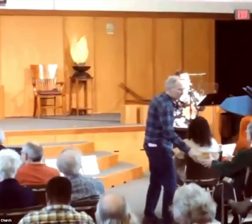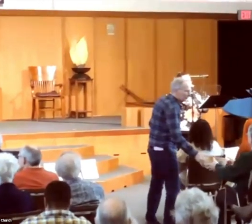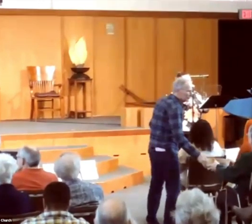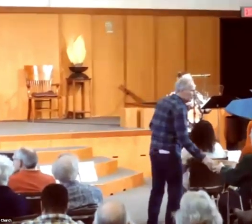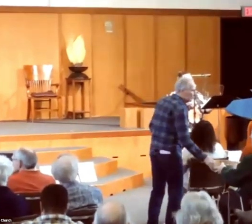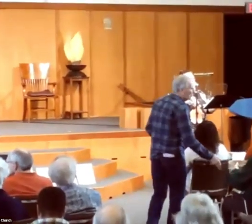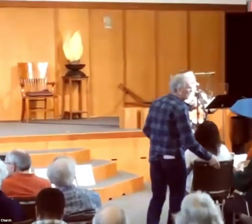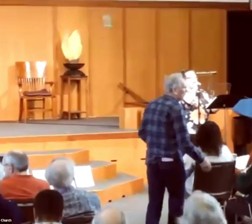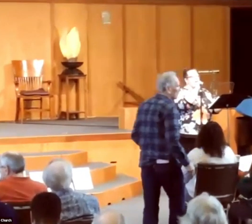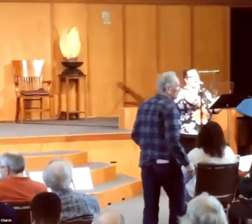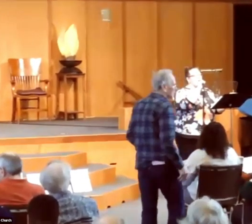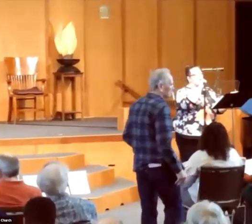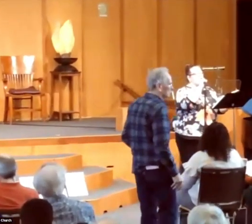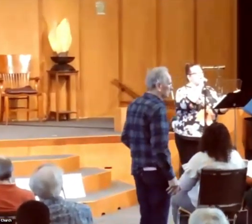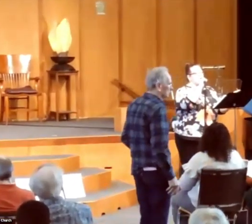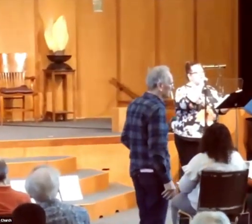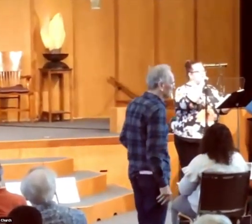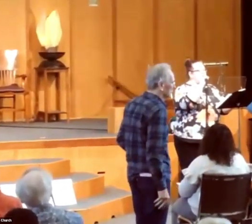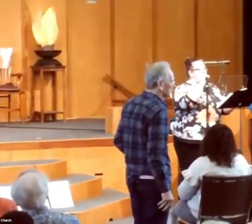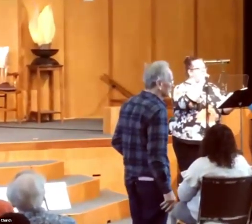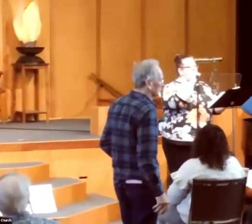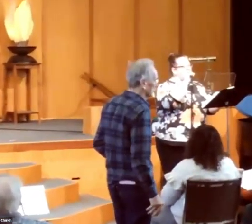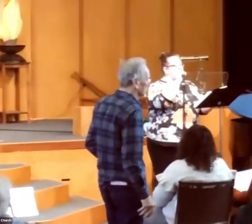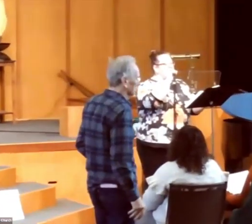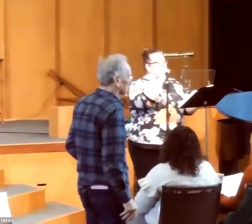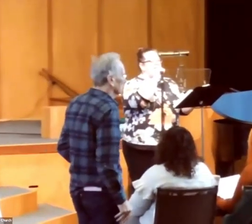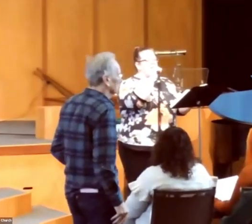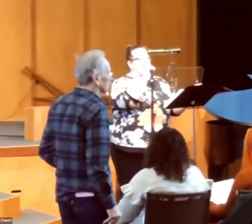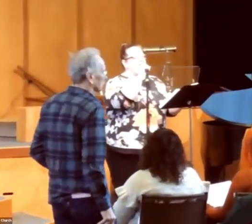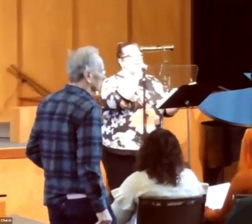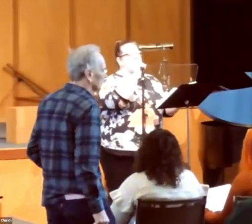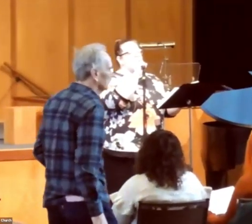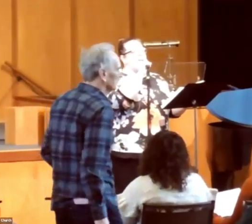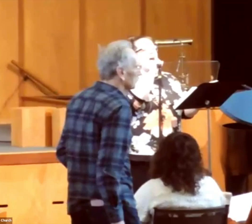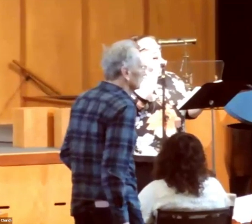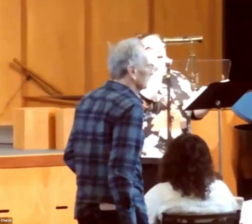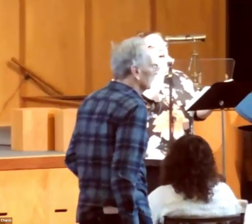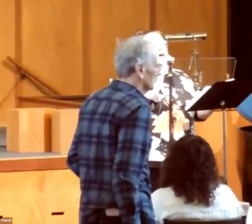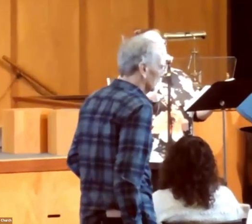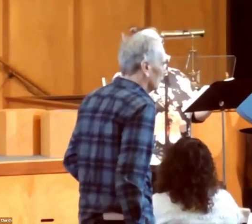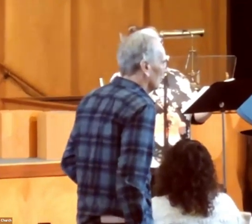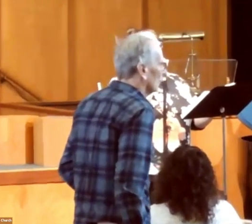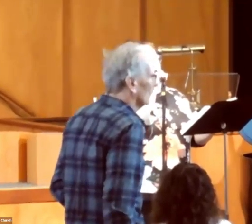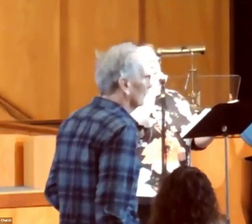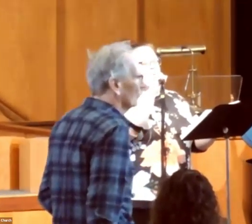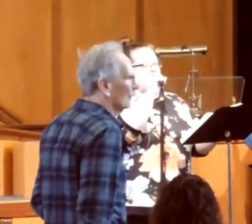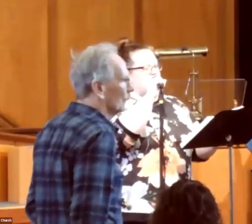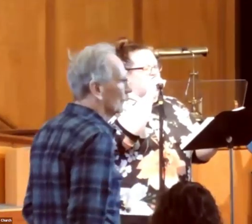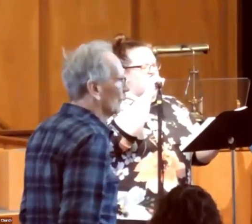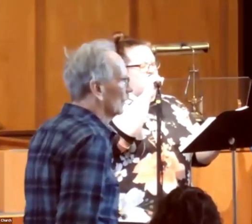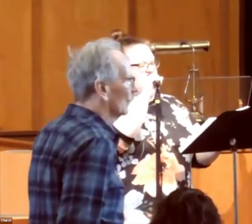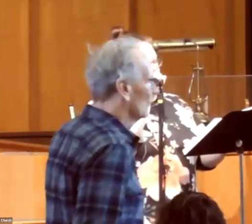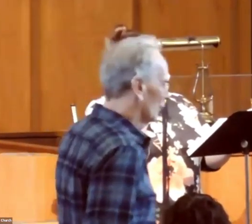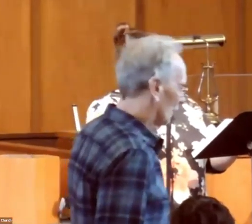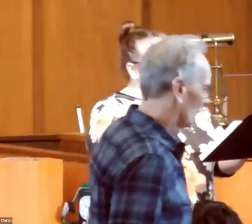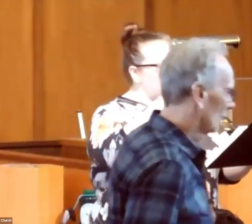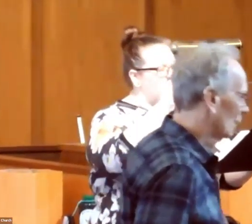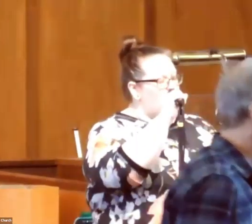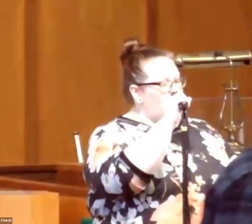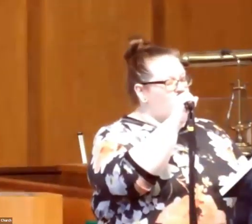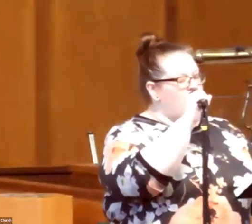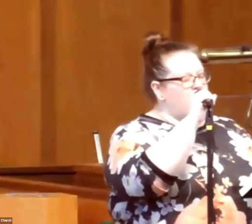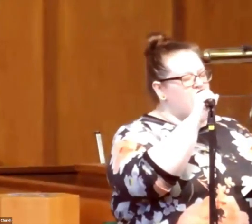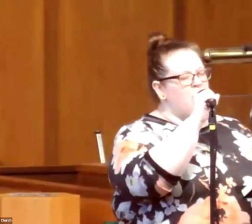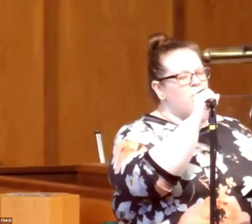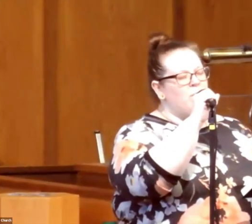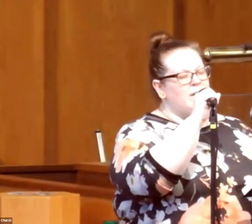Lady of the season's laughter, in the sun's warmth